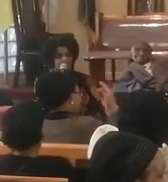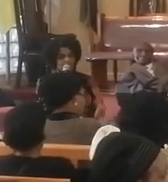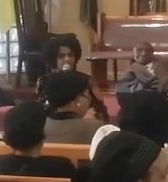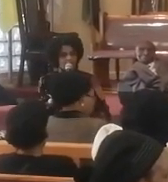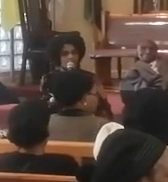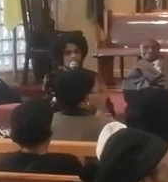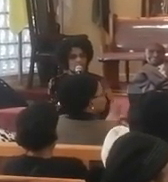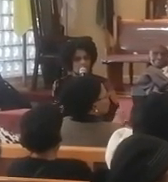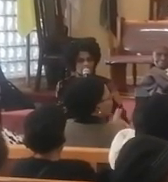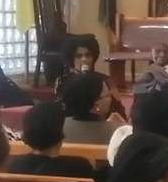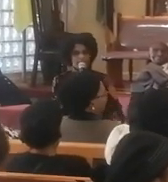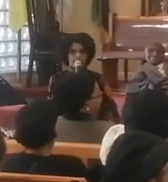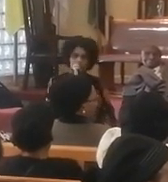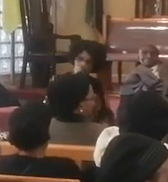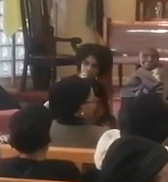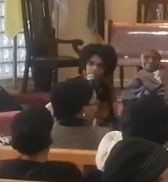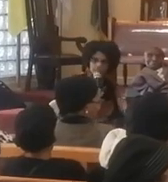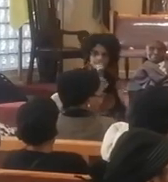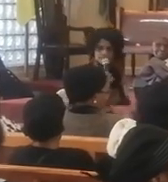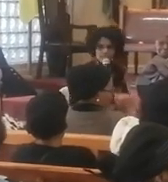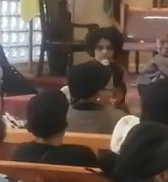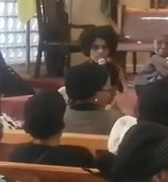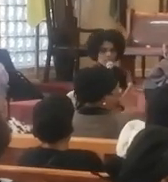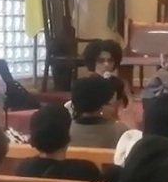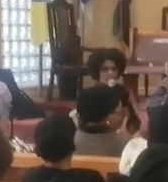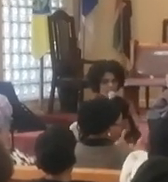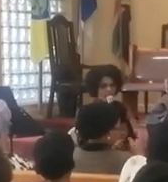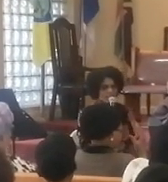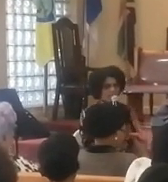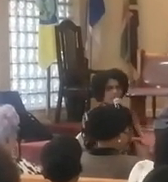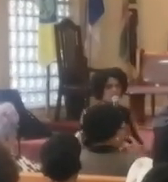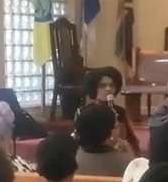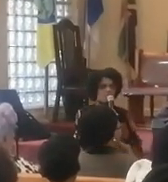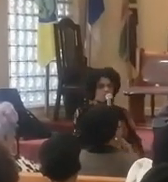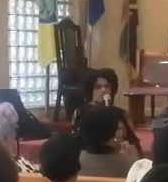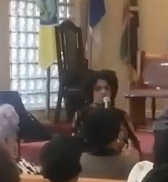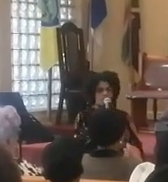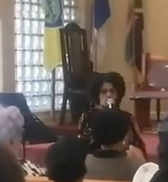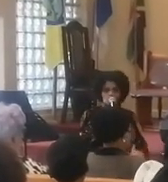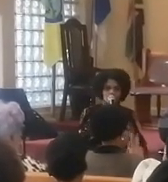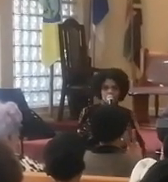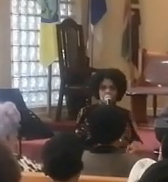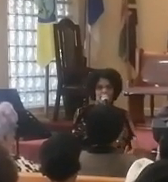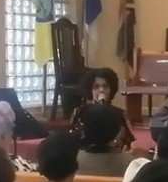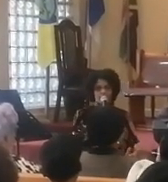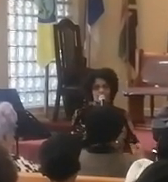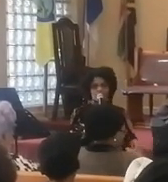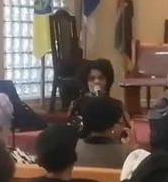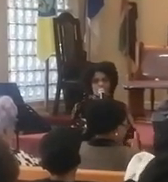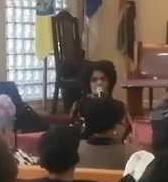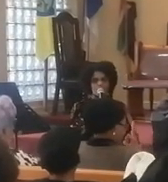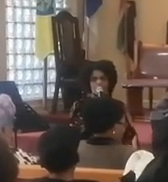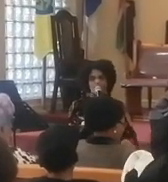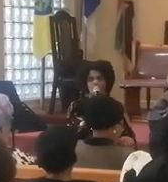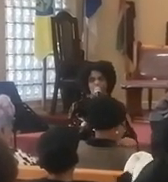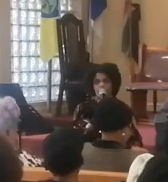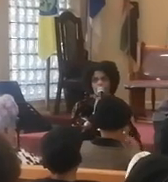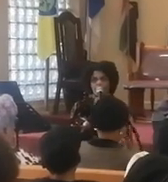displayed in him." It's not the man, it's not his parents, but